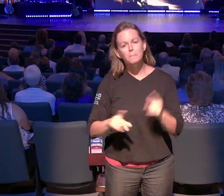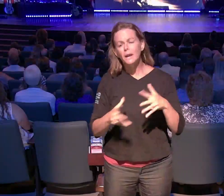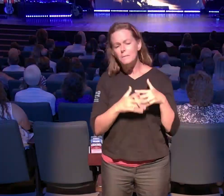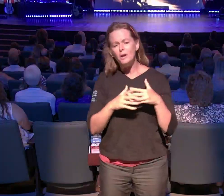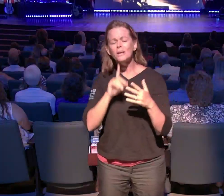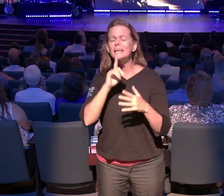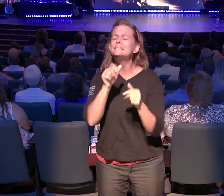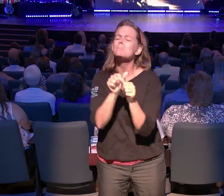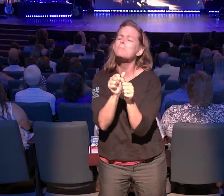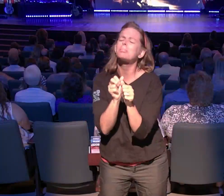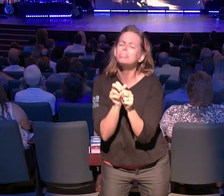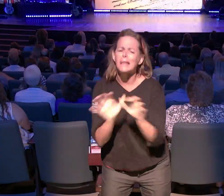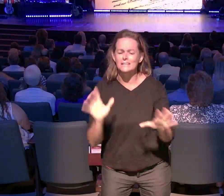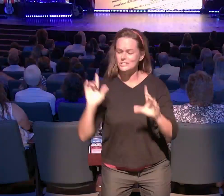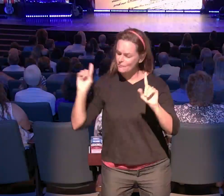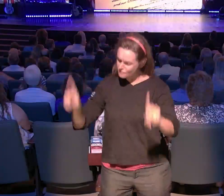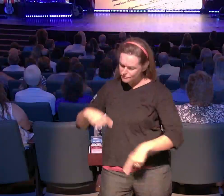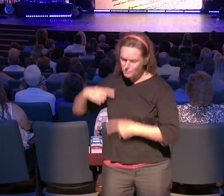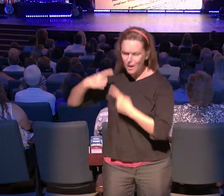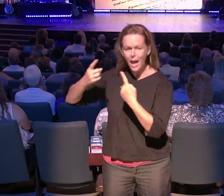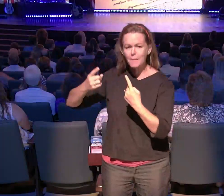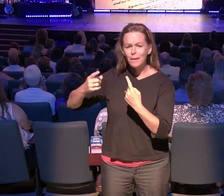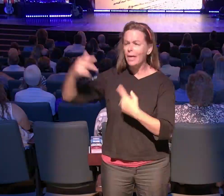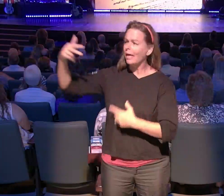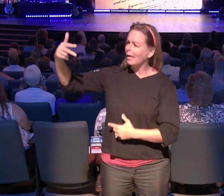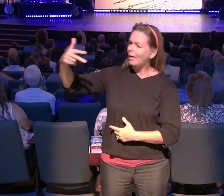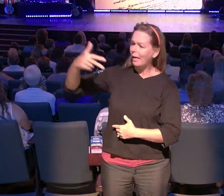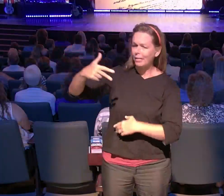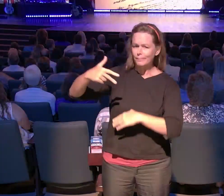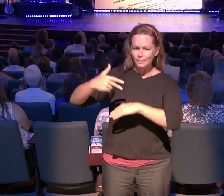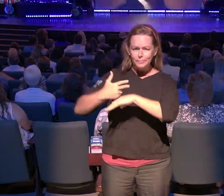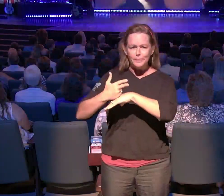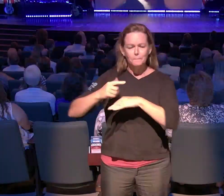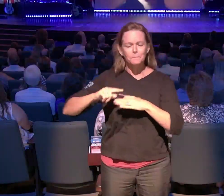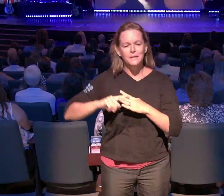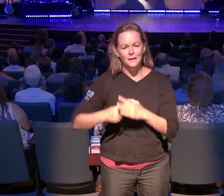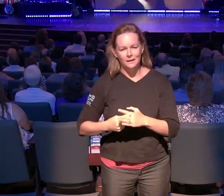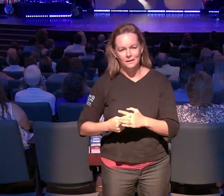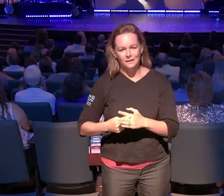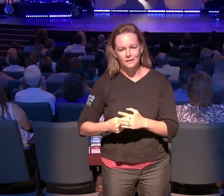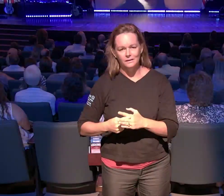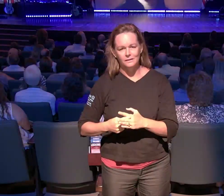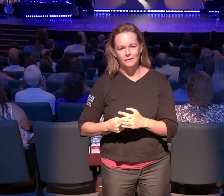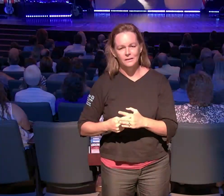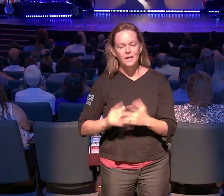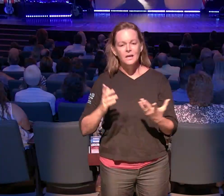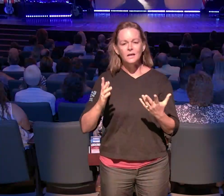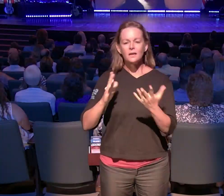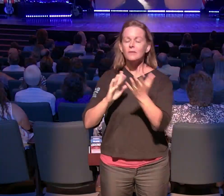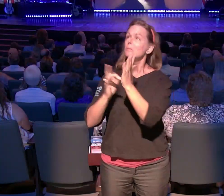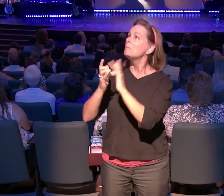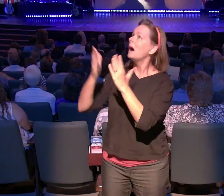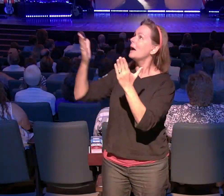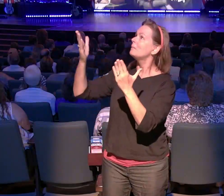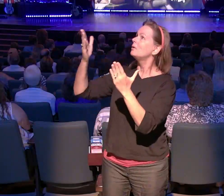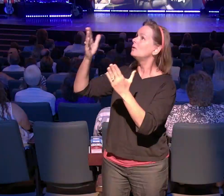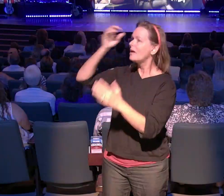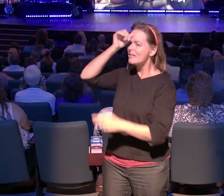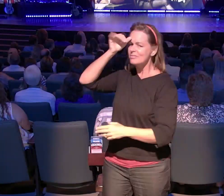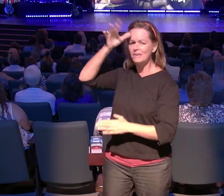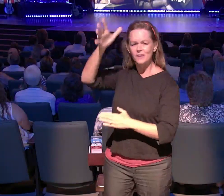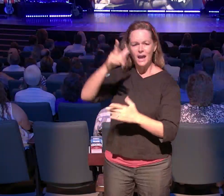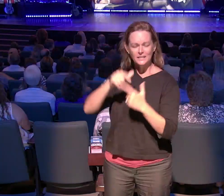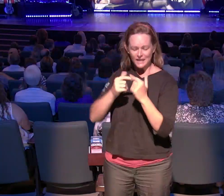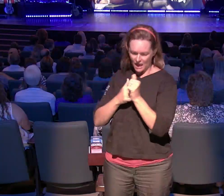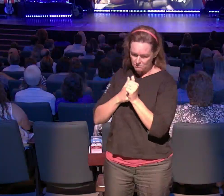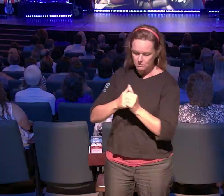has been from its foundation because of those principles from God's word. They've served as guideposts to our founding fathers as they